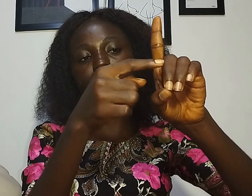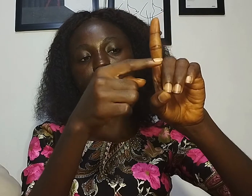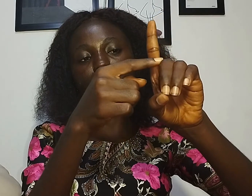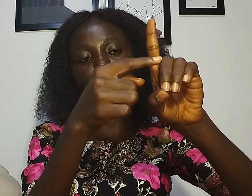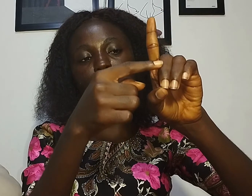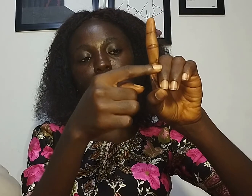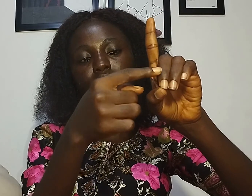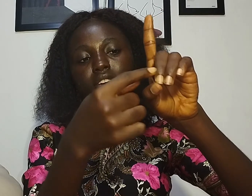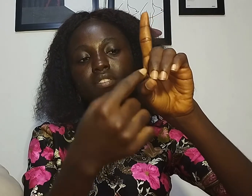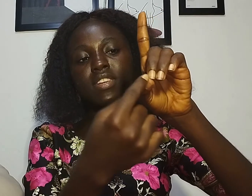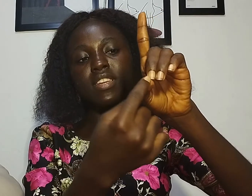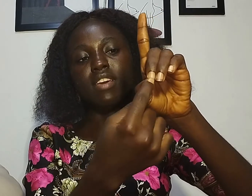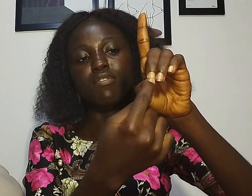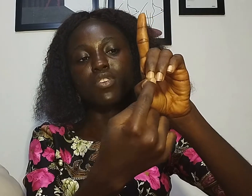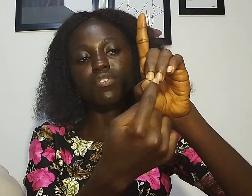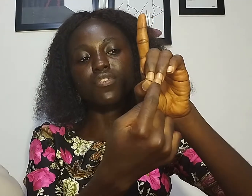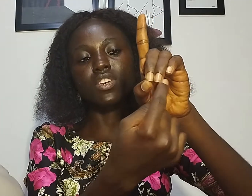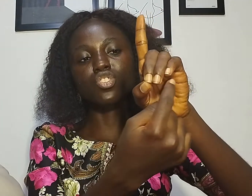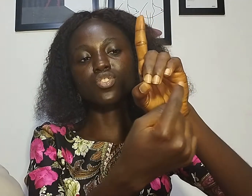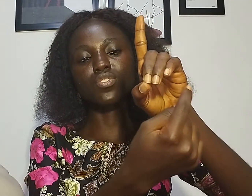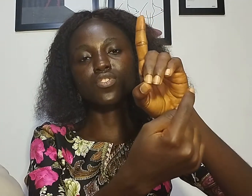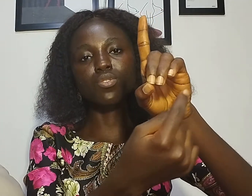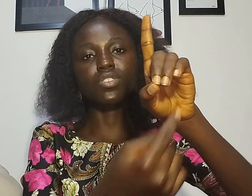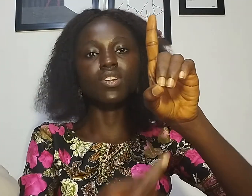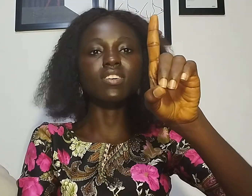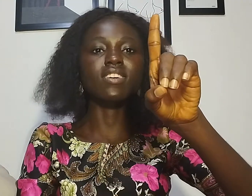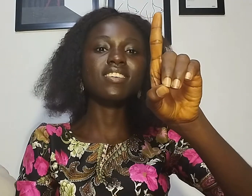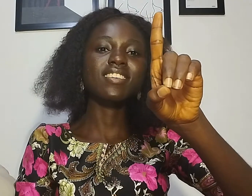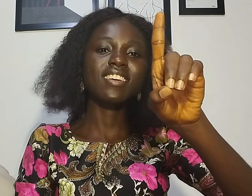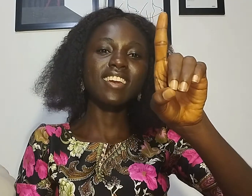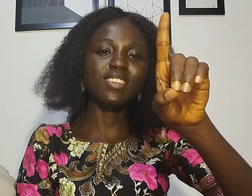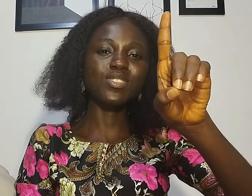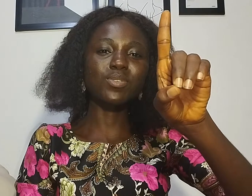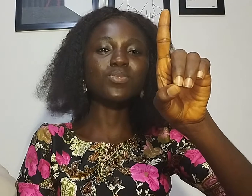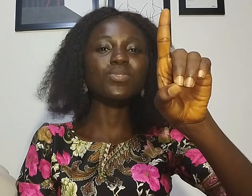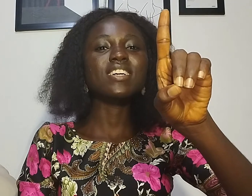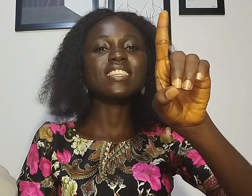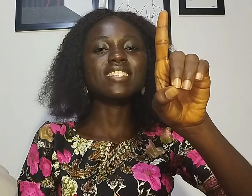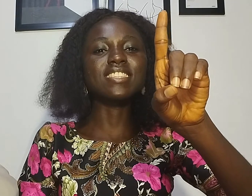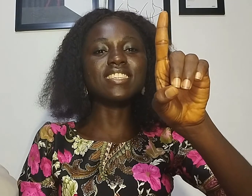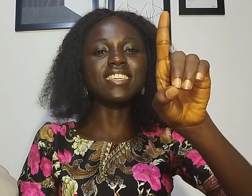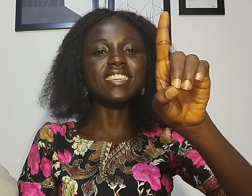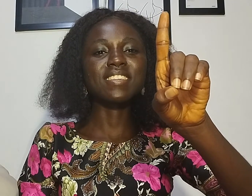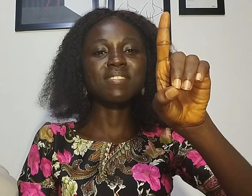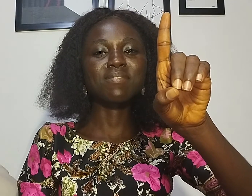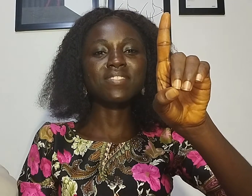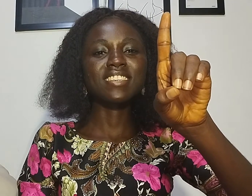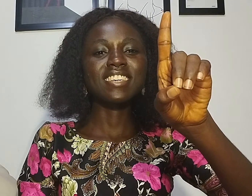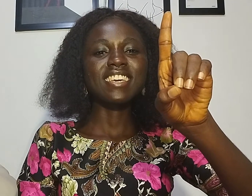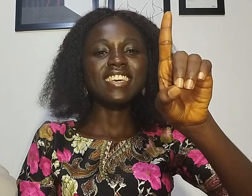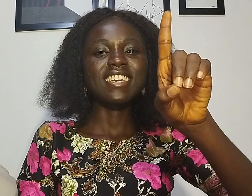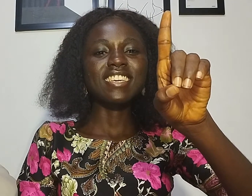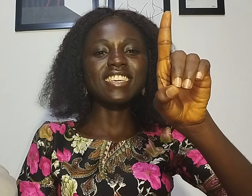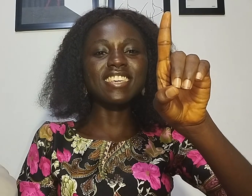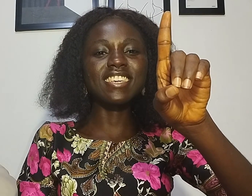of your middle finger and every other finger just falls along, like so. D. E.